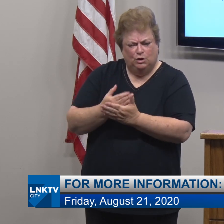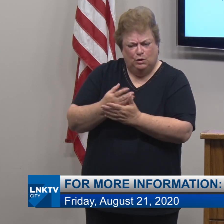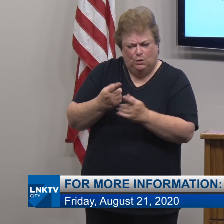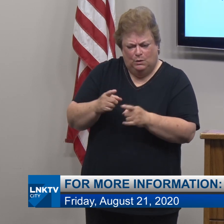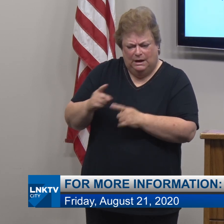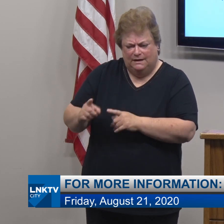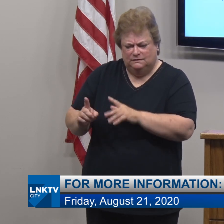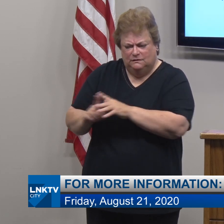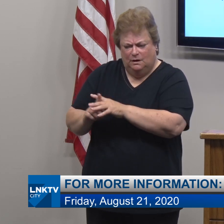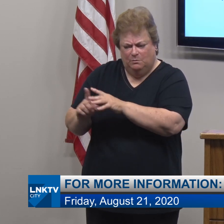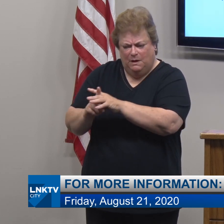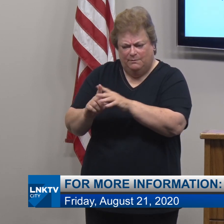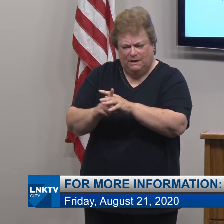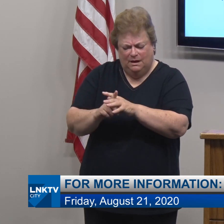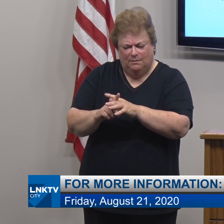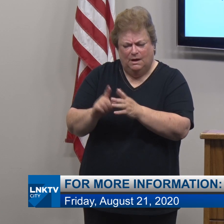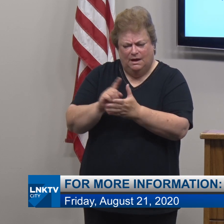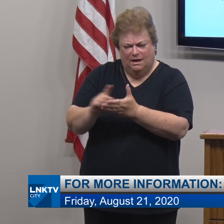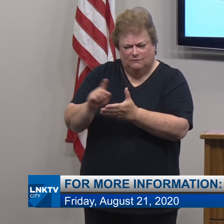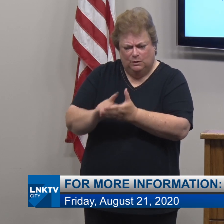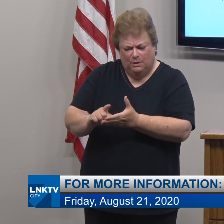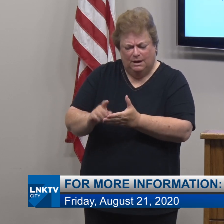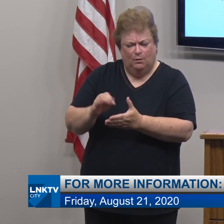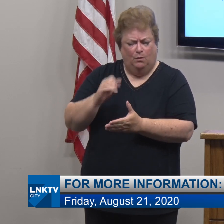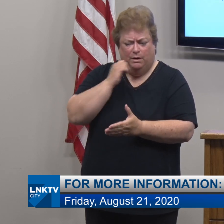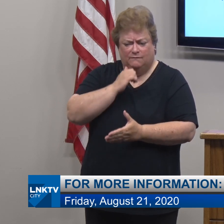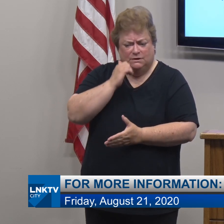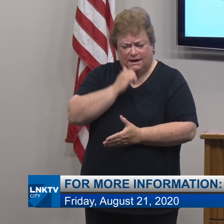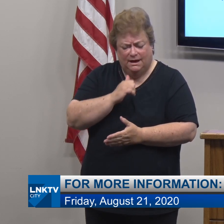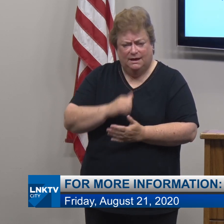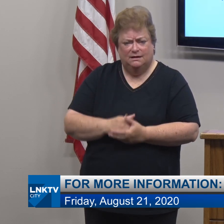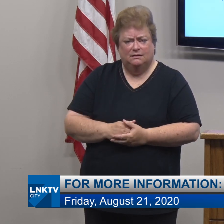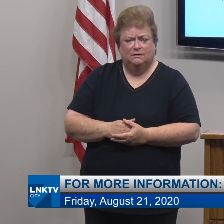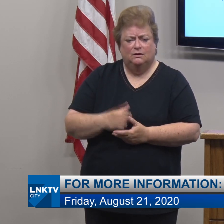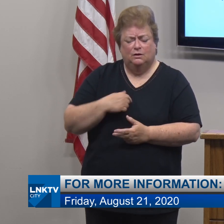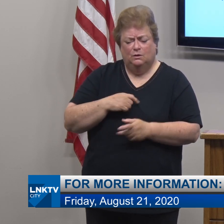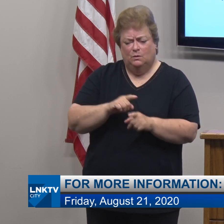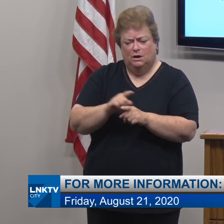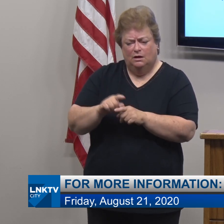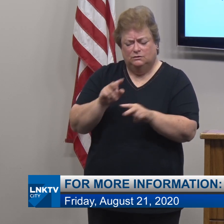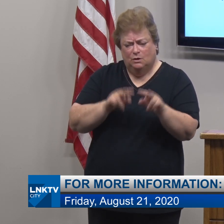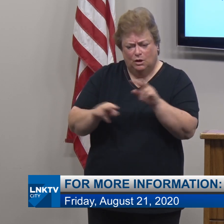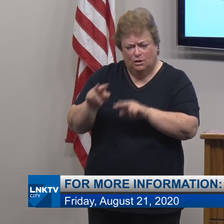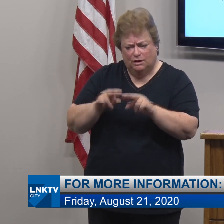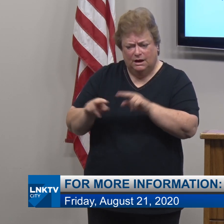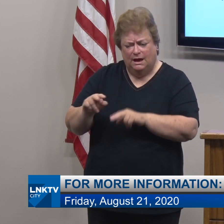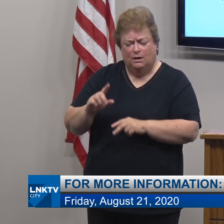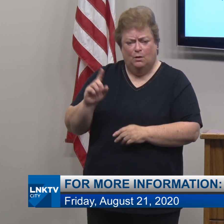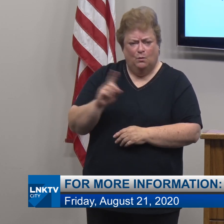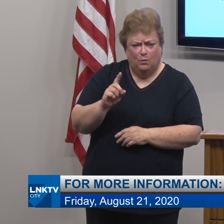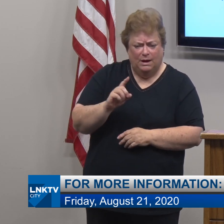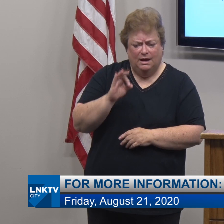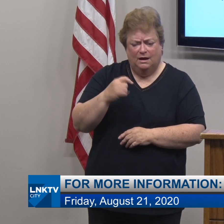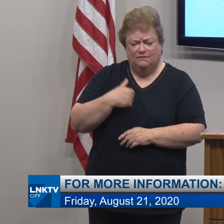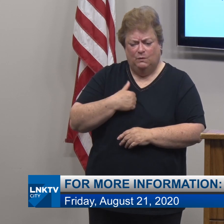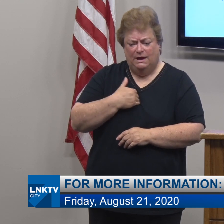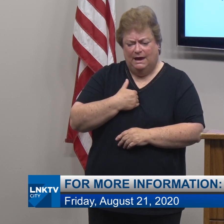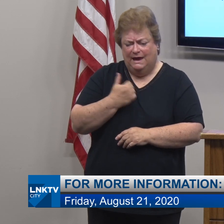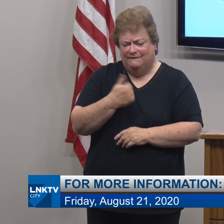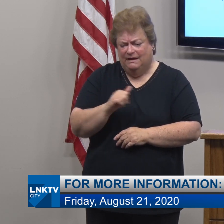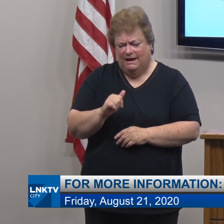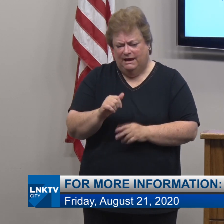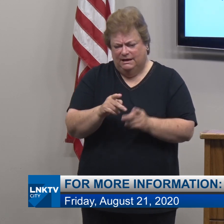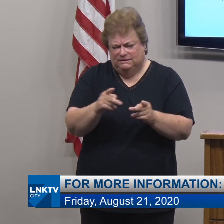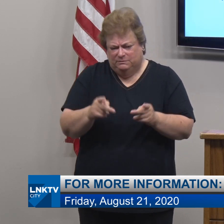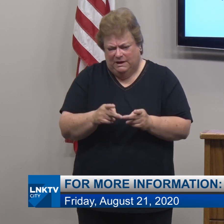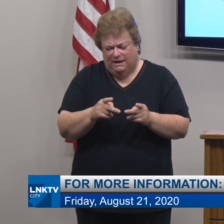on a week-to-week basis or a day-to-day basis. We also look at where, if we have any outbreak